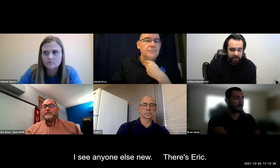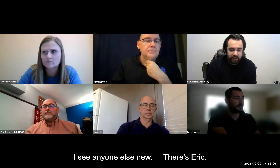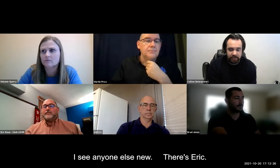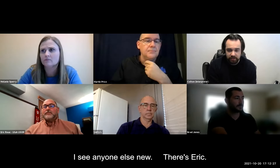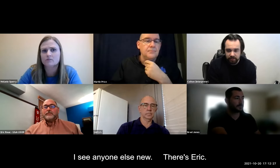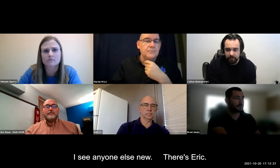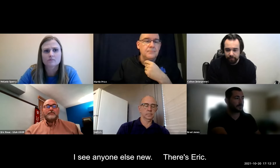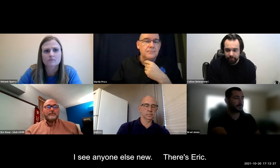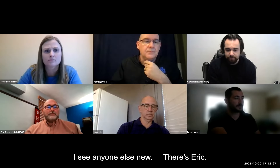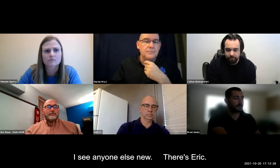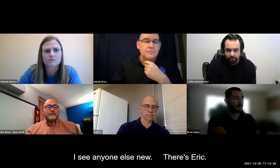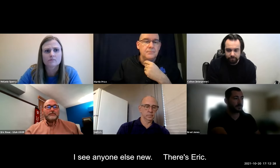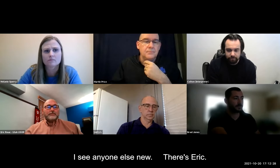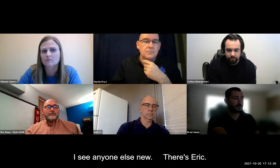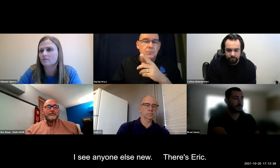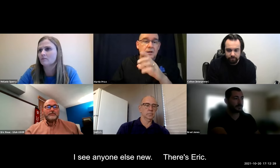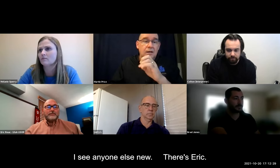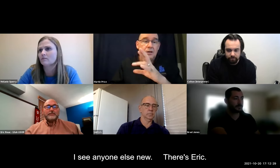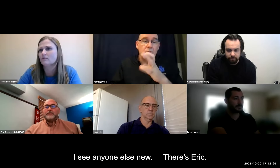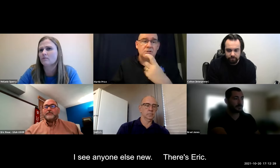There's Eric.